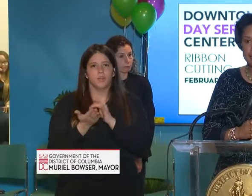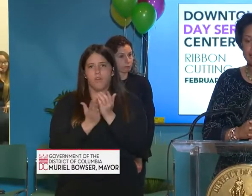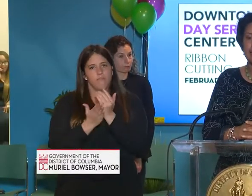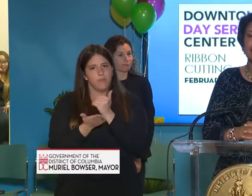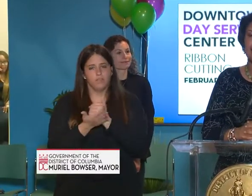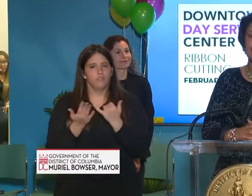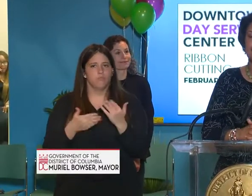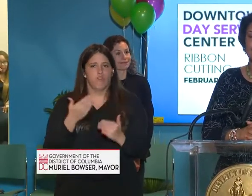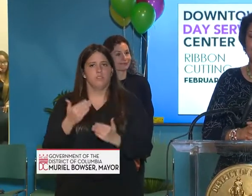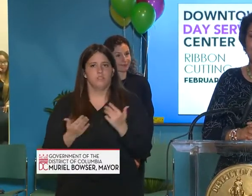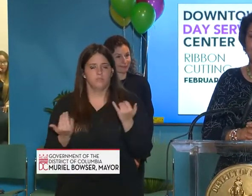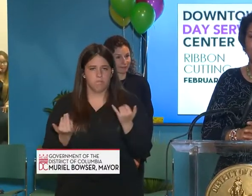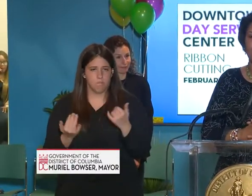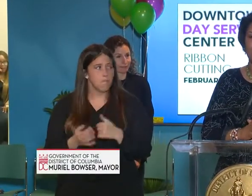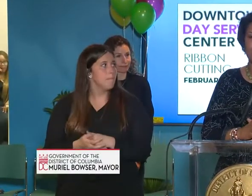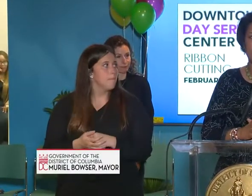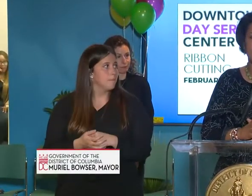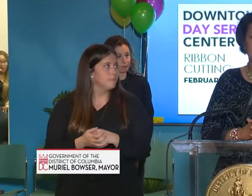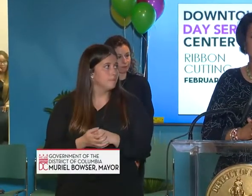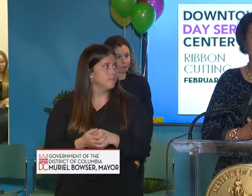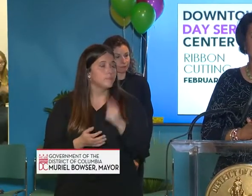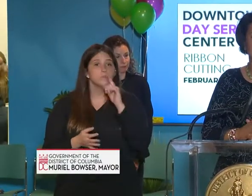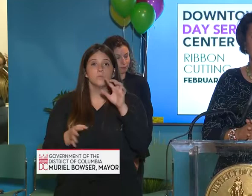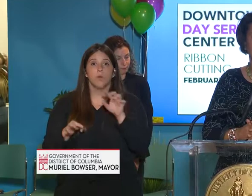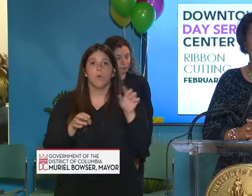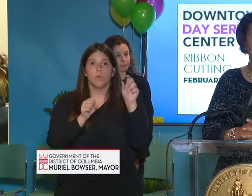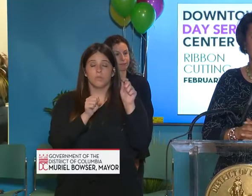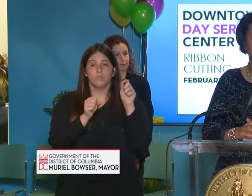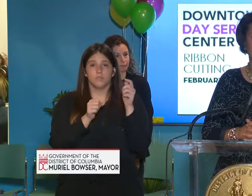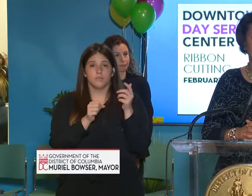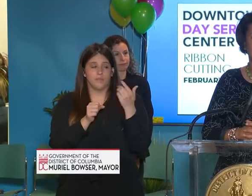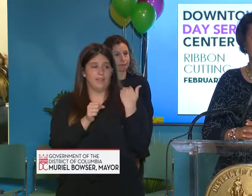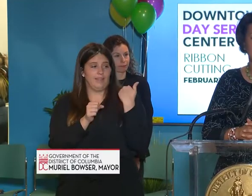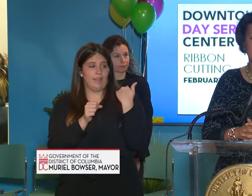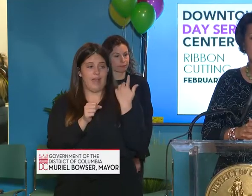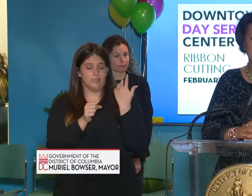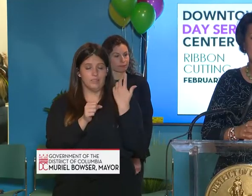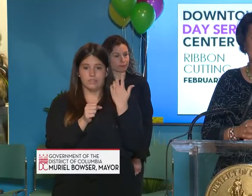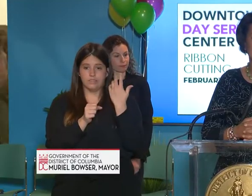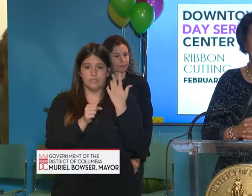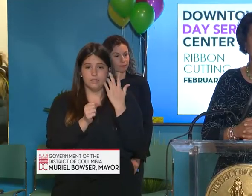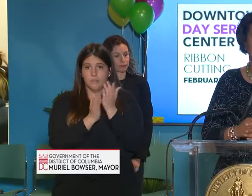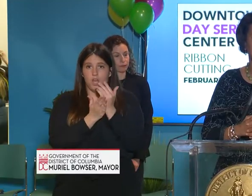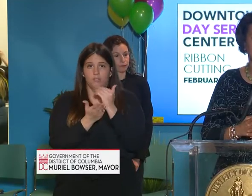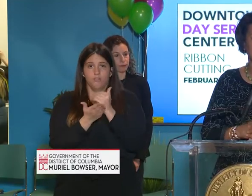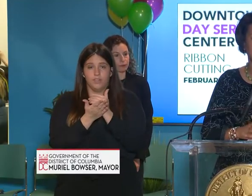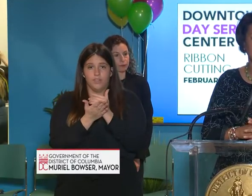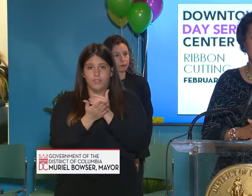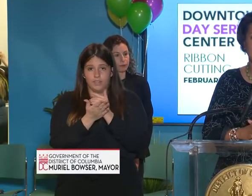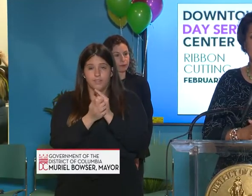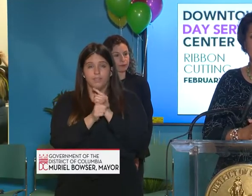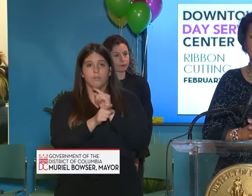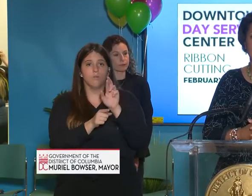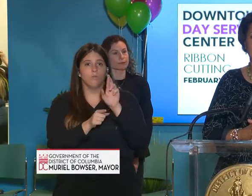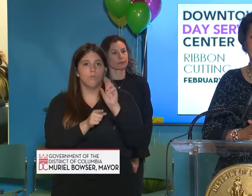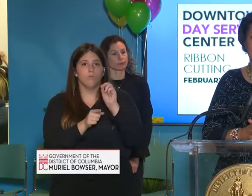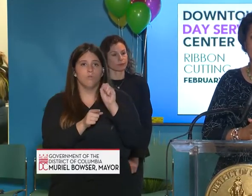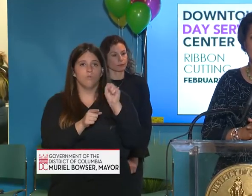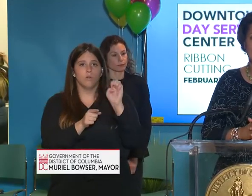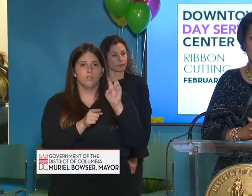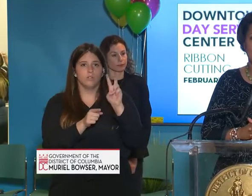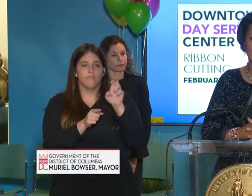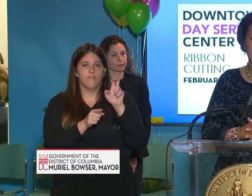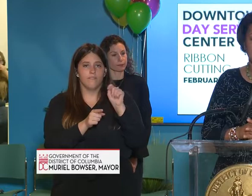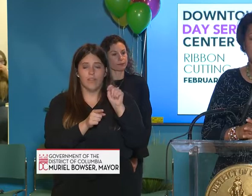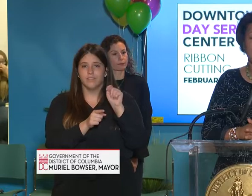budget process. I will host my last budget engagement forum of the season tonight at Roosevelt Senior High School